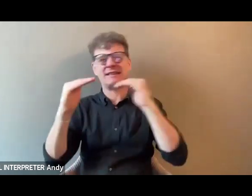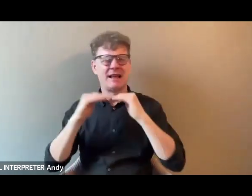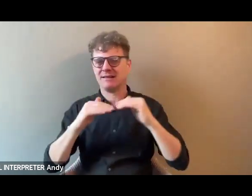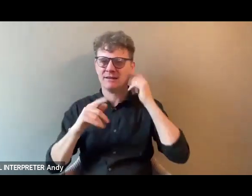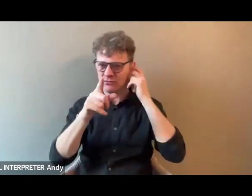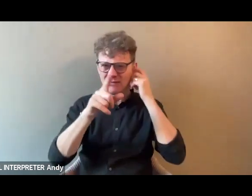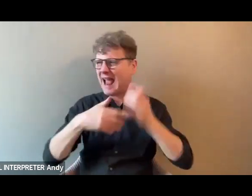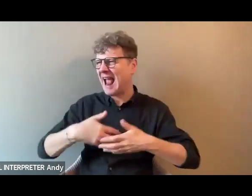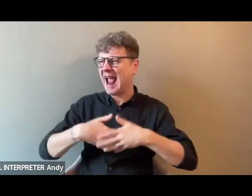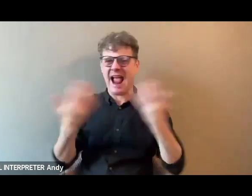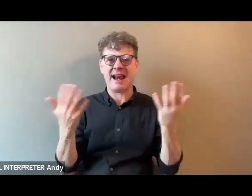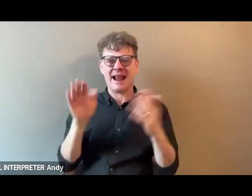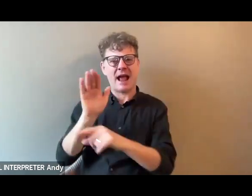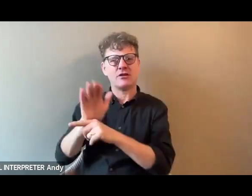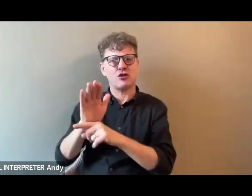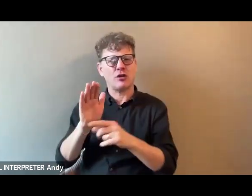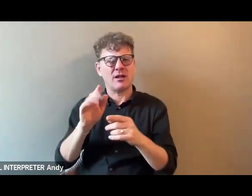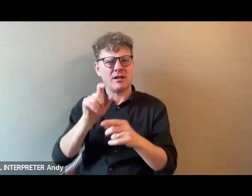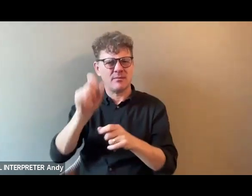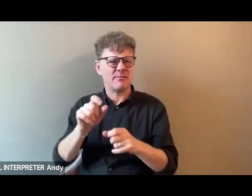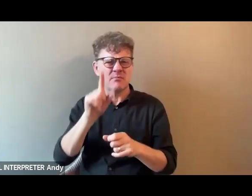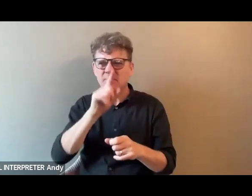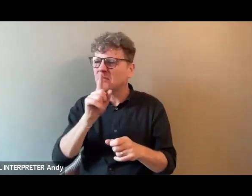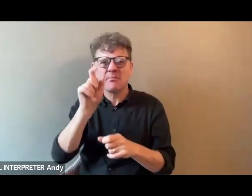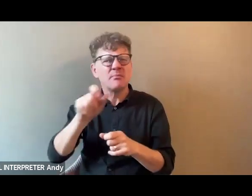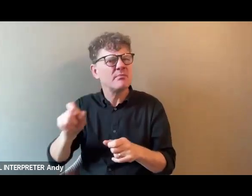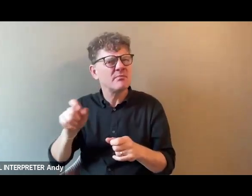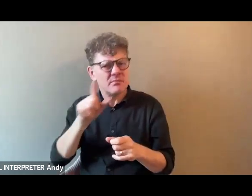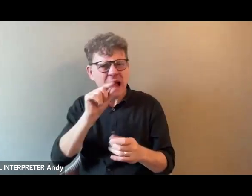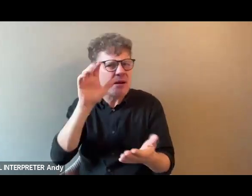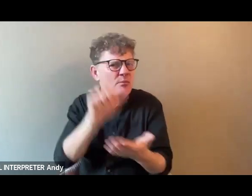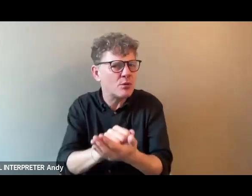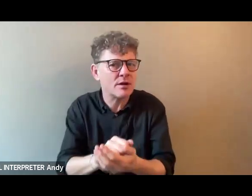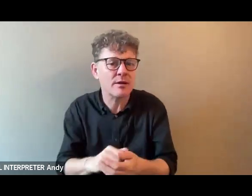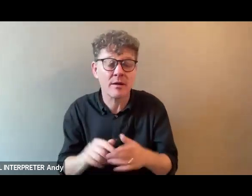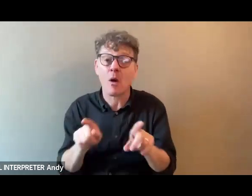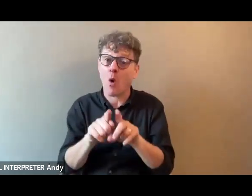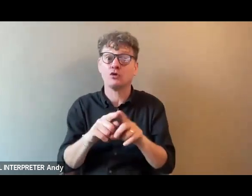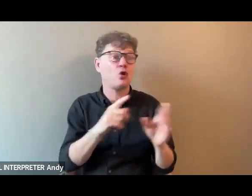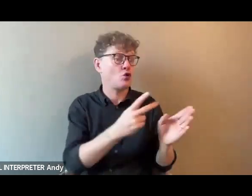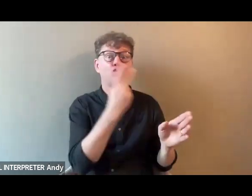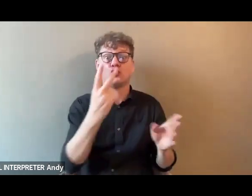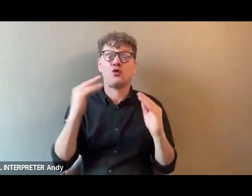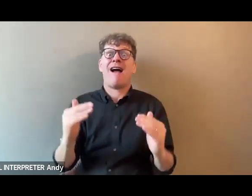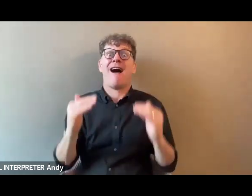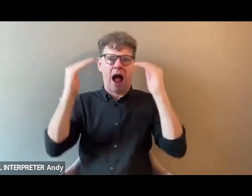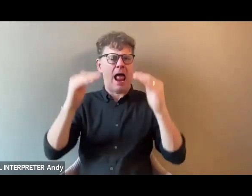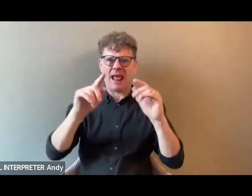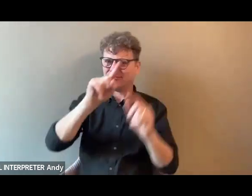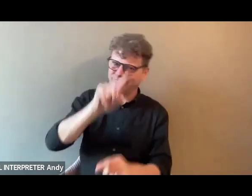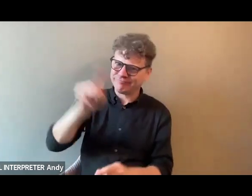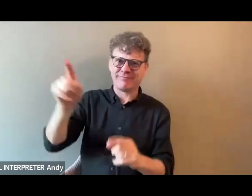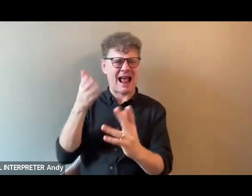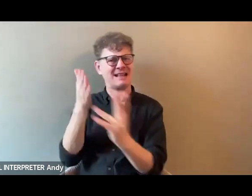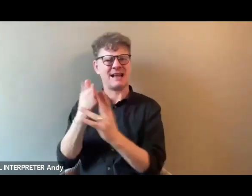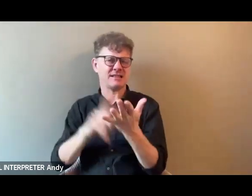be booked by various external partners, and also 2 highly accessible labs that actually have been designed by